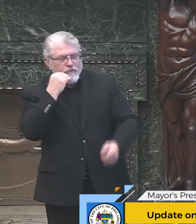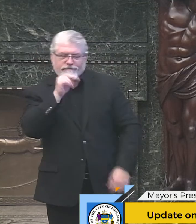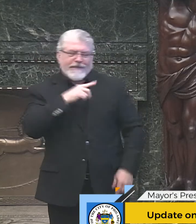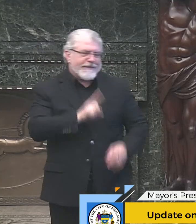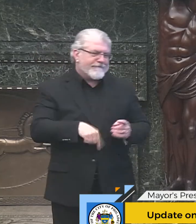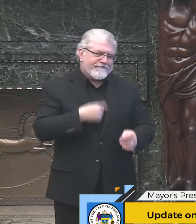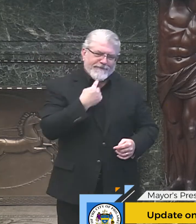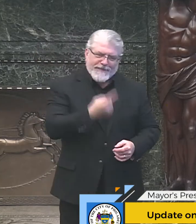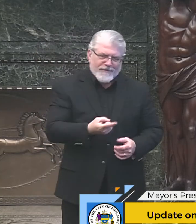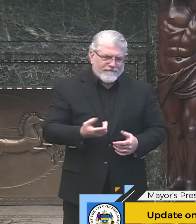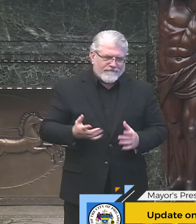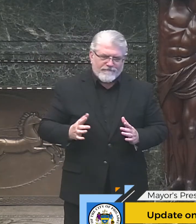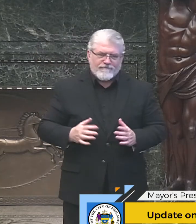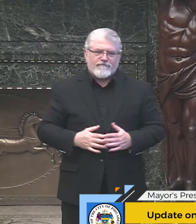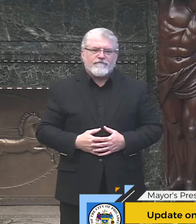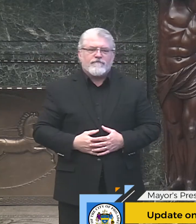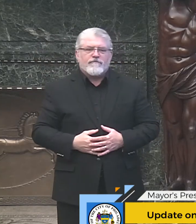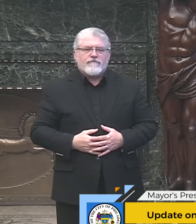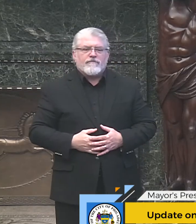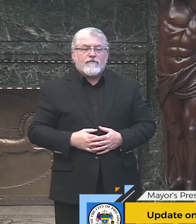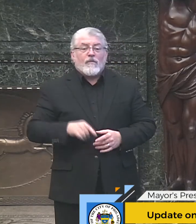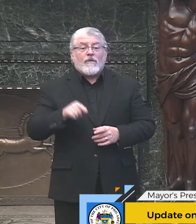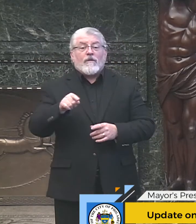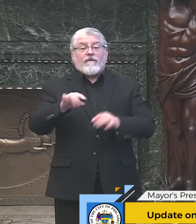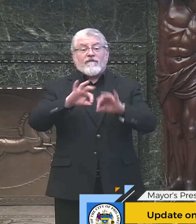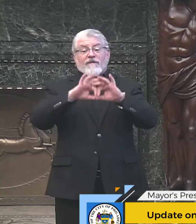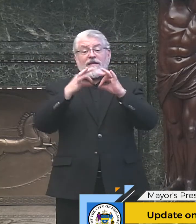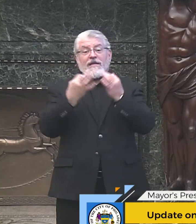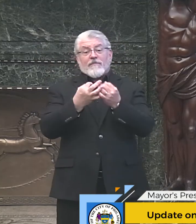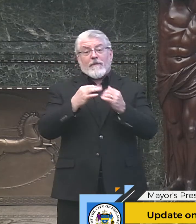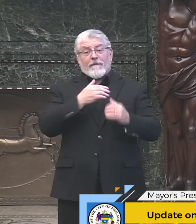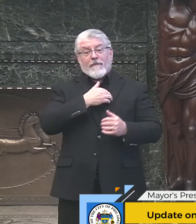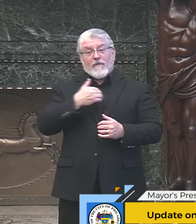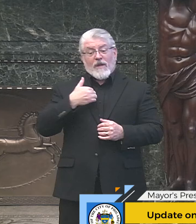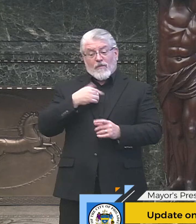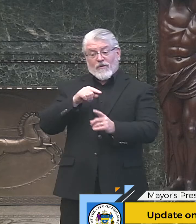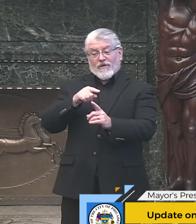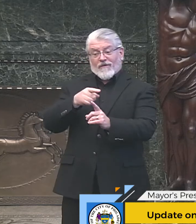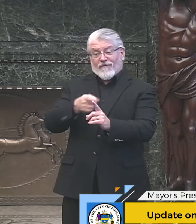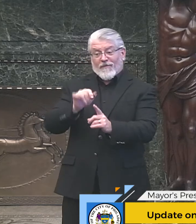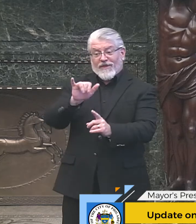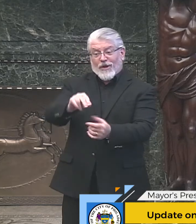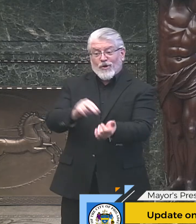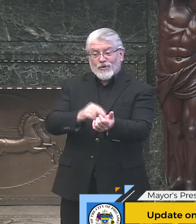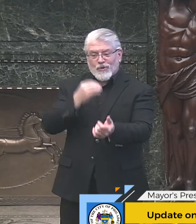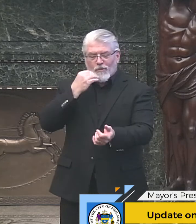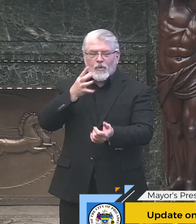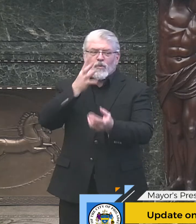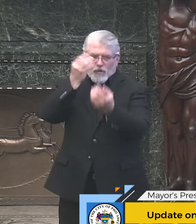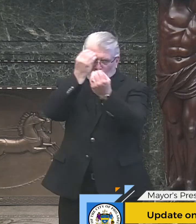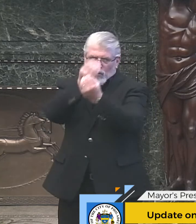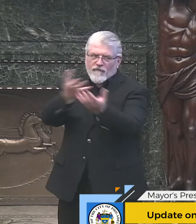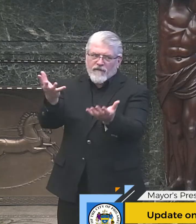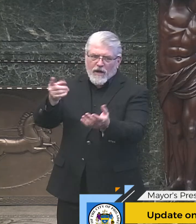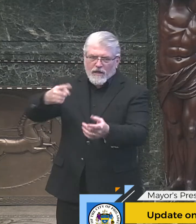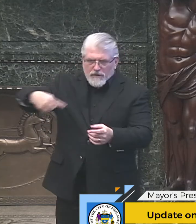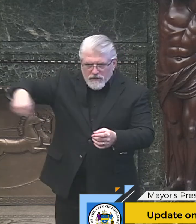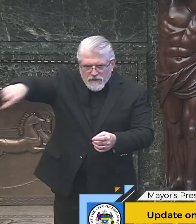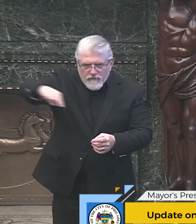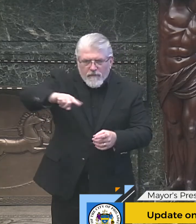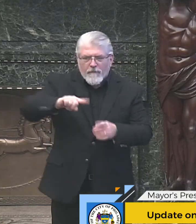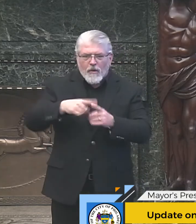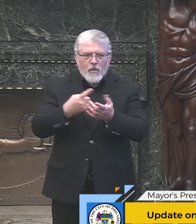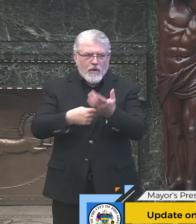members of the residents in the nursing home will be notified so that they understand the situation and the steps that are being taken to protect the